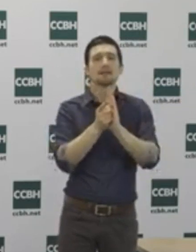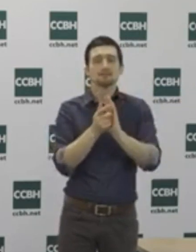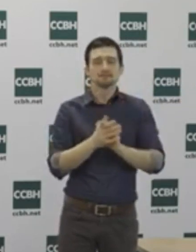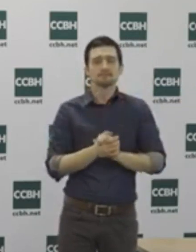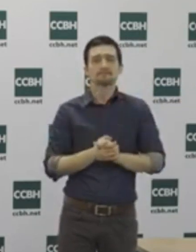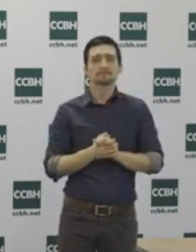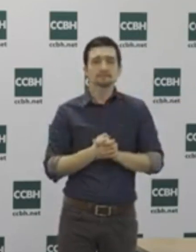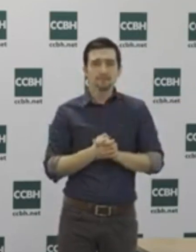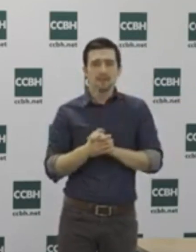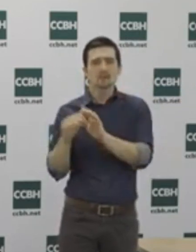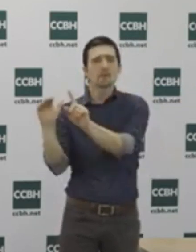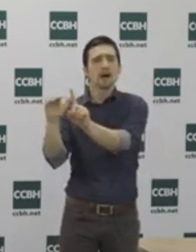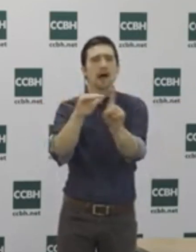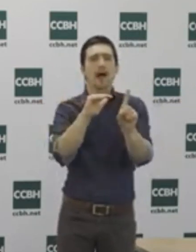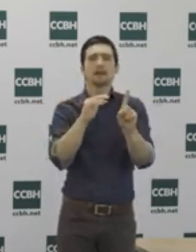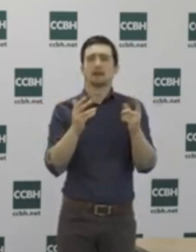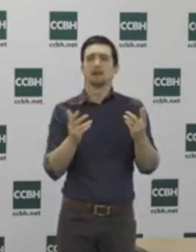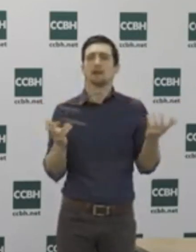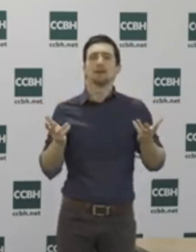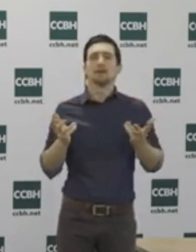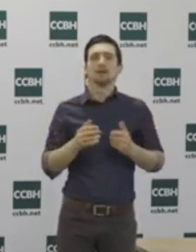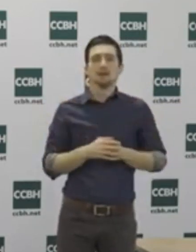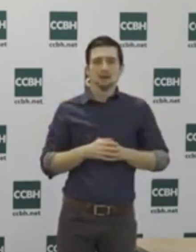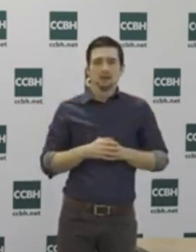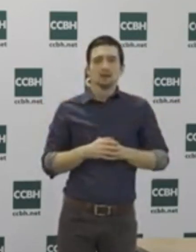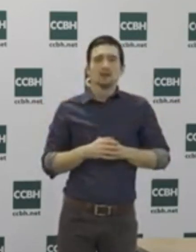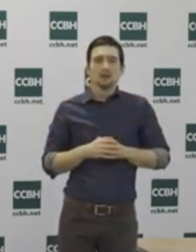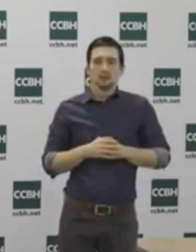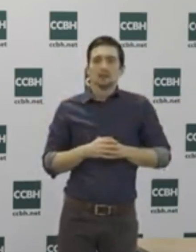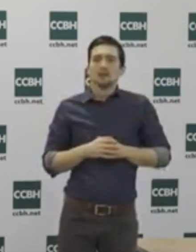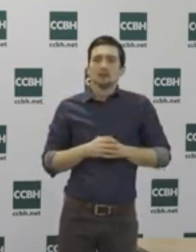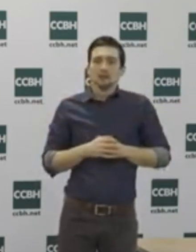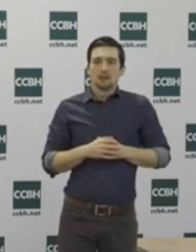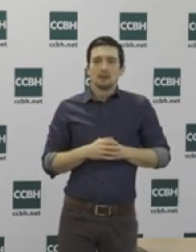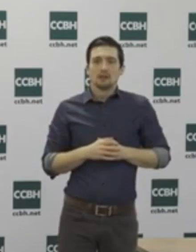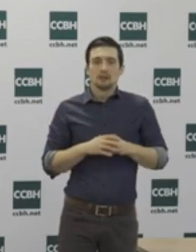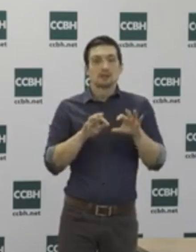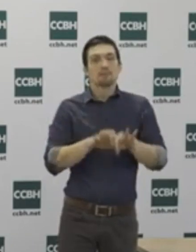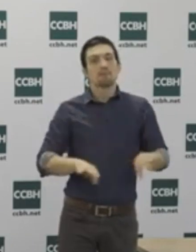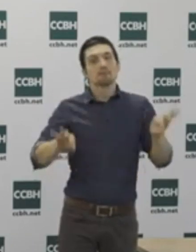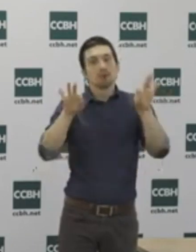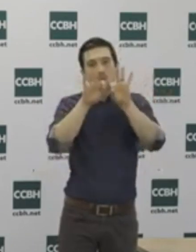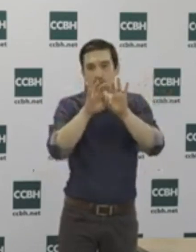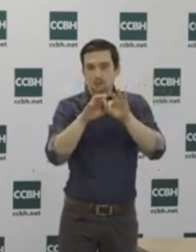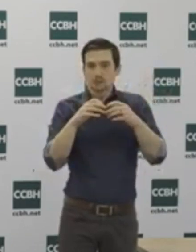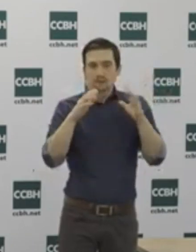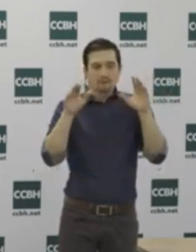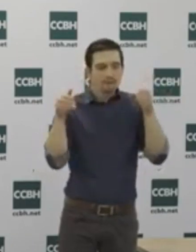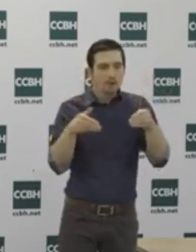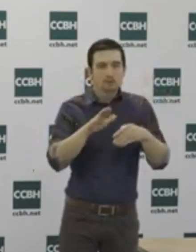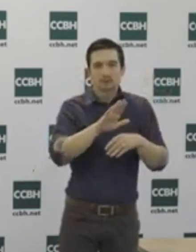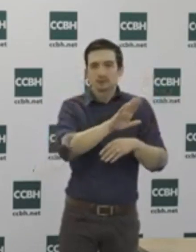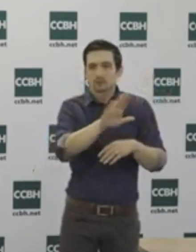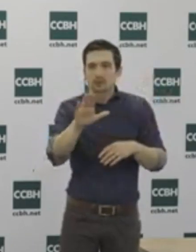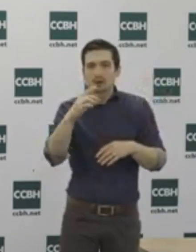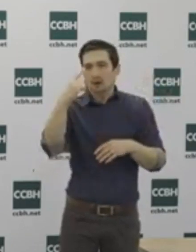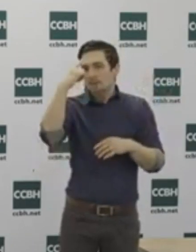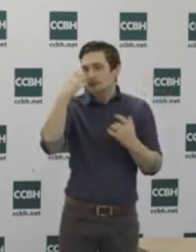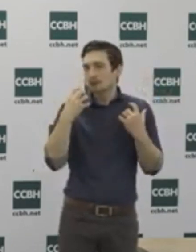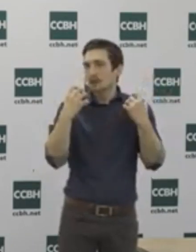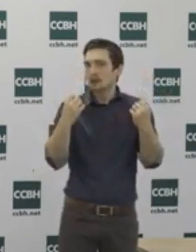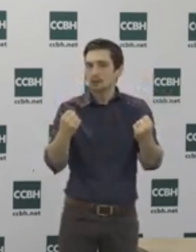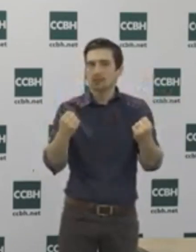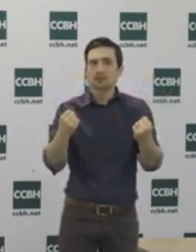is absolutely an importance to having behavioral health care. And during this time, we continue to